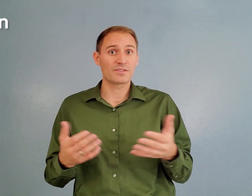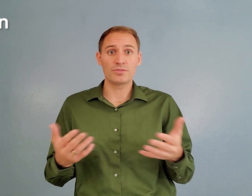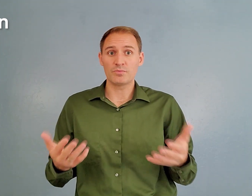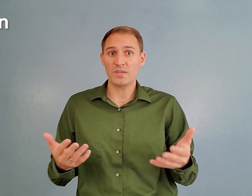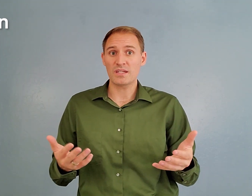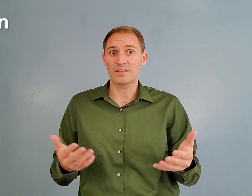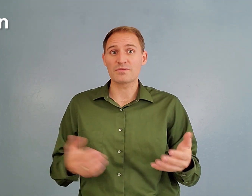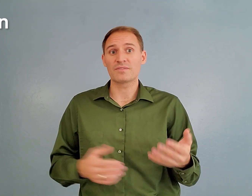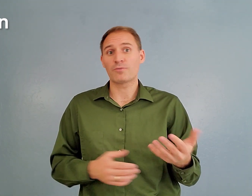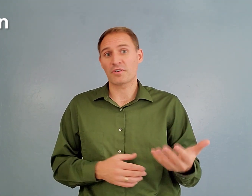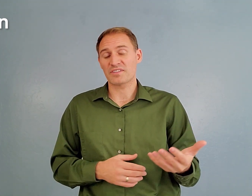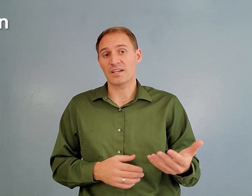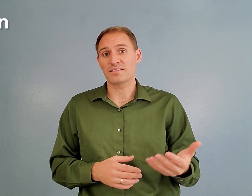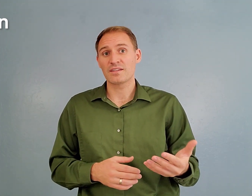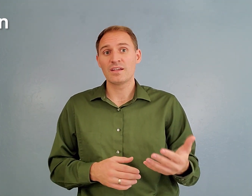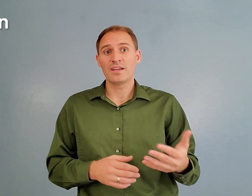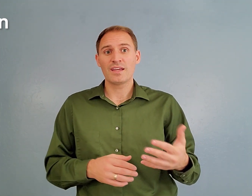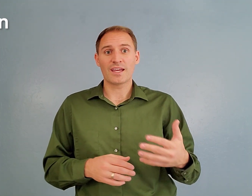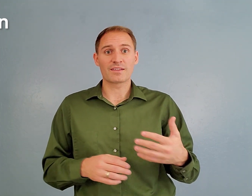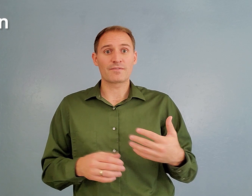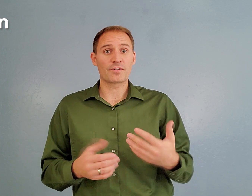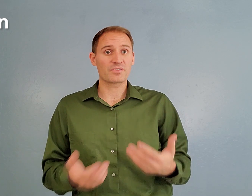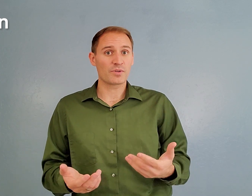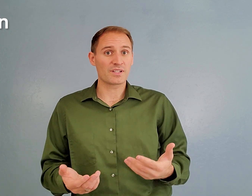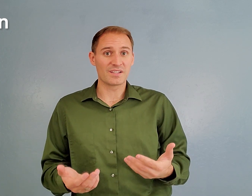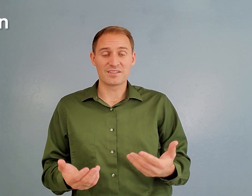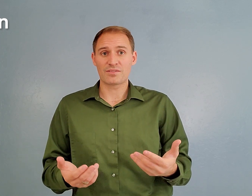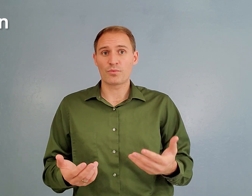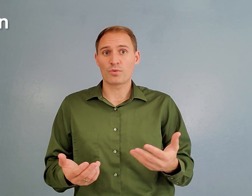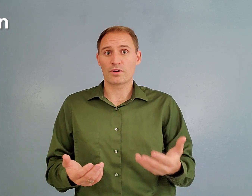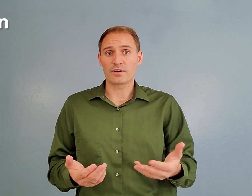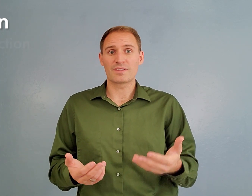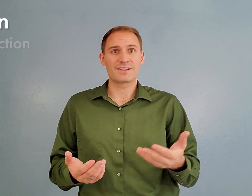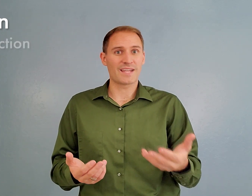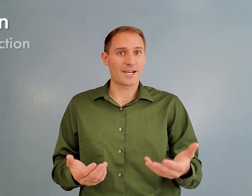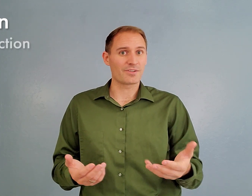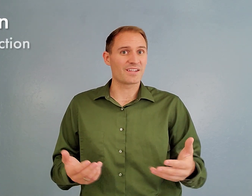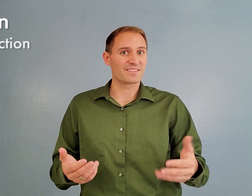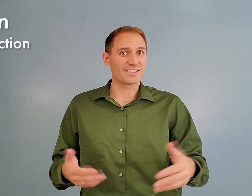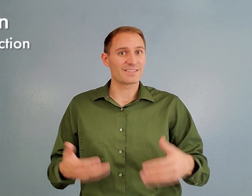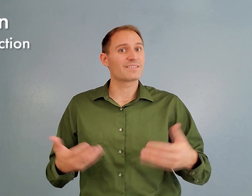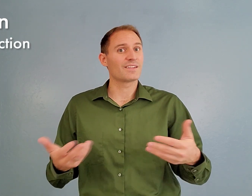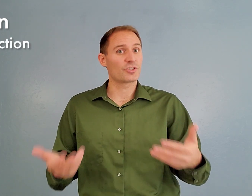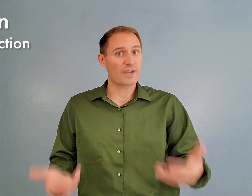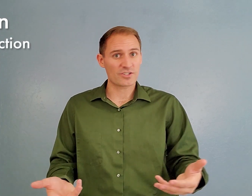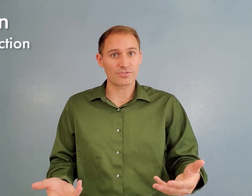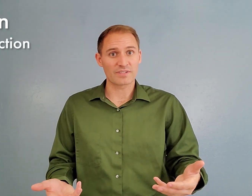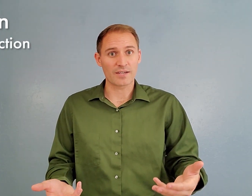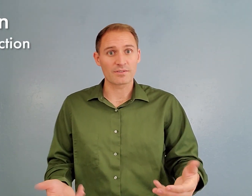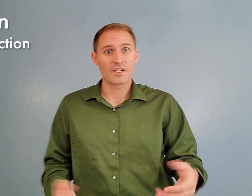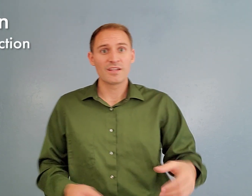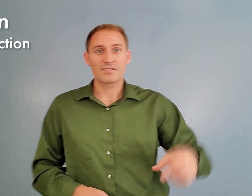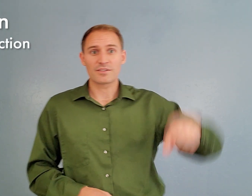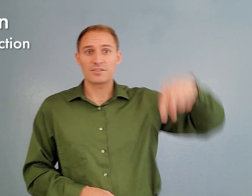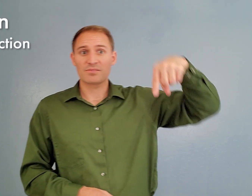2 meanings, but 4 signs. And the first one is the word down, as in the directional down. So you just